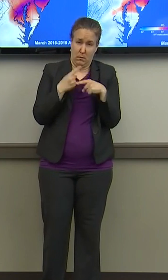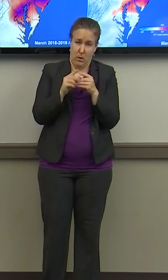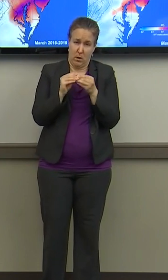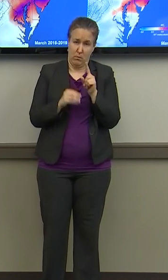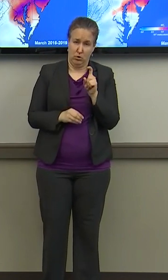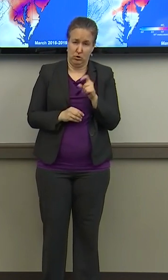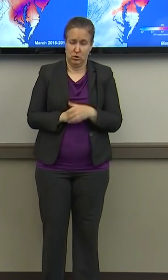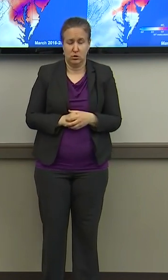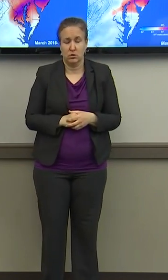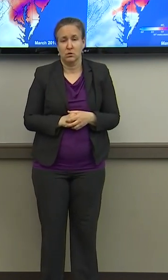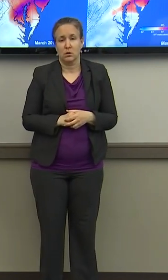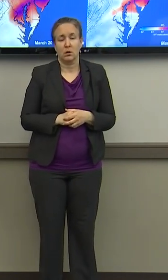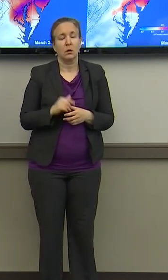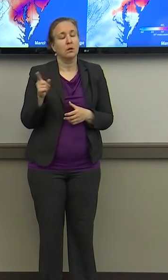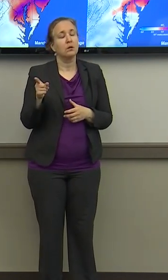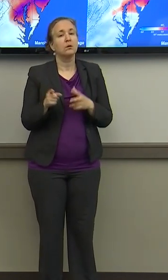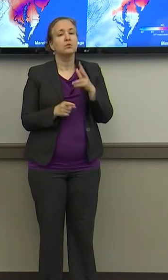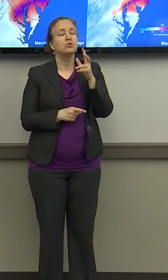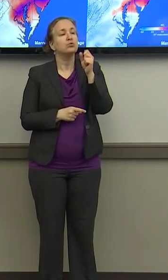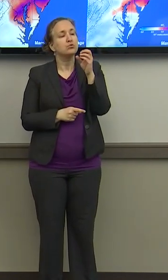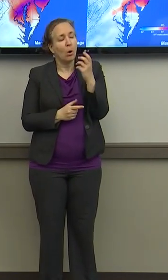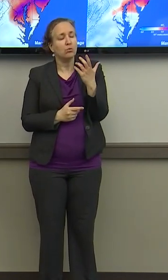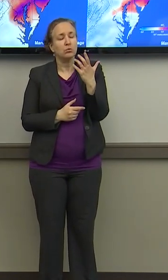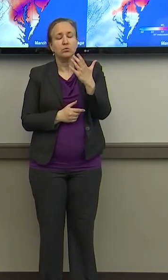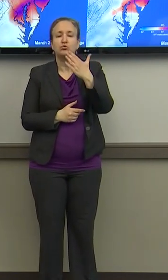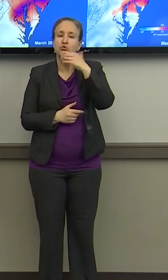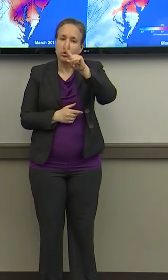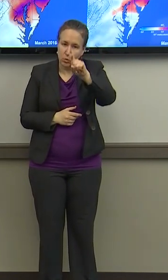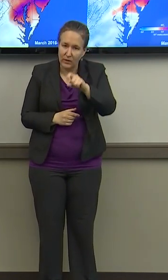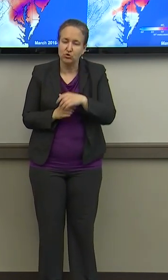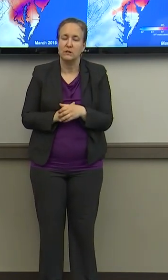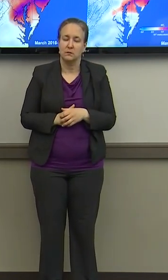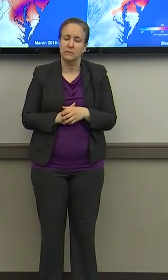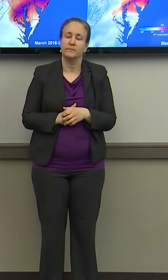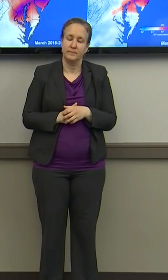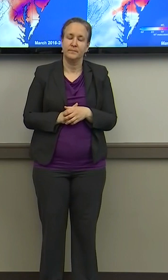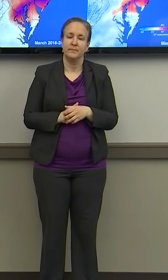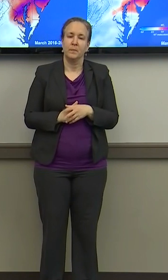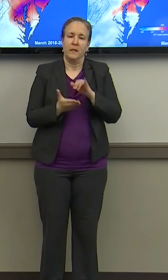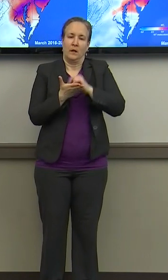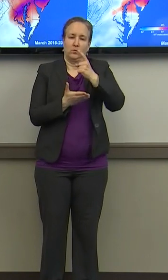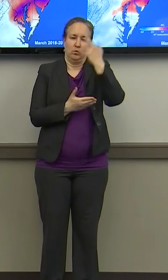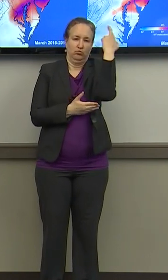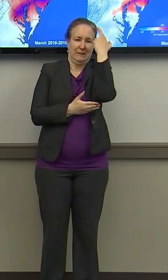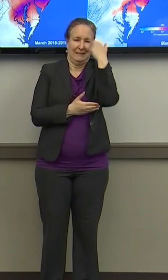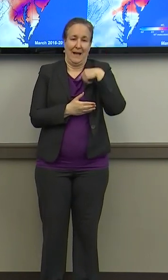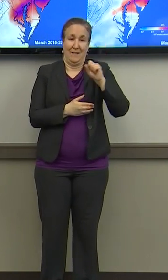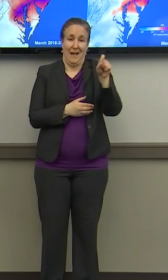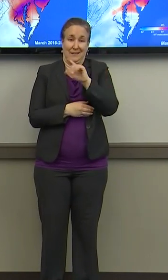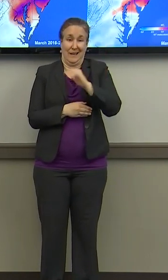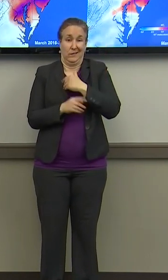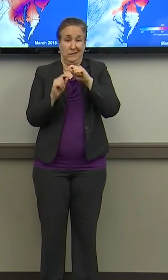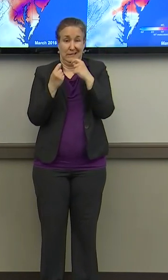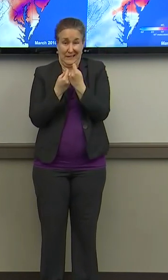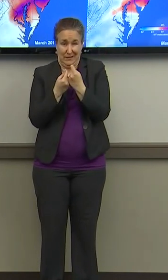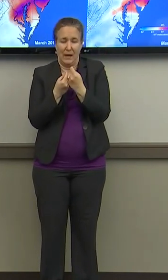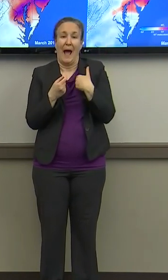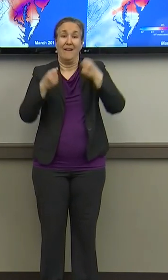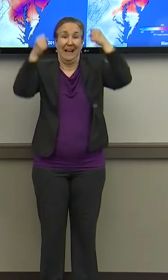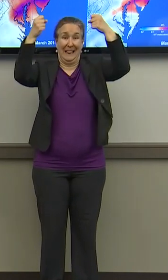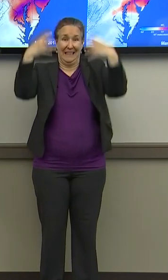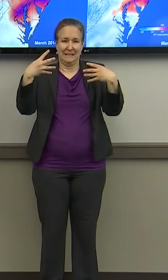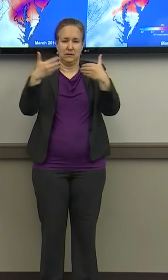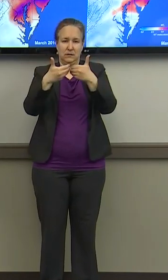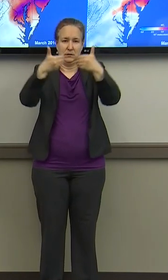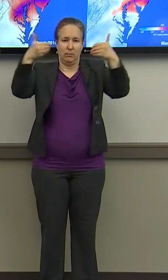numbers? So that's a very good question, and that is one of the reasons why I've asked our team to keep two separate